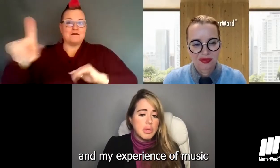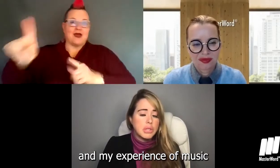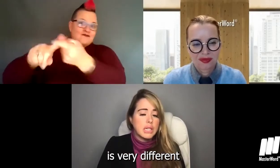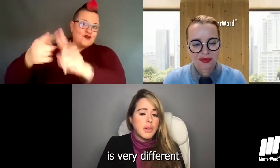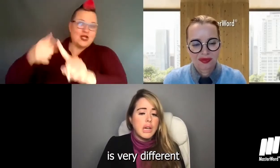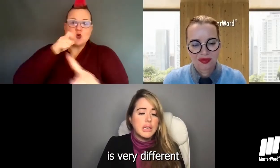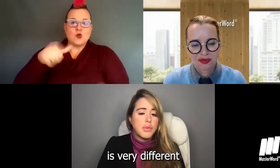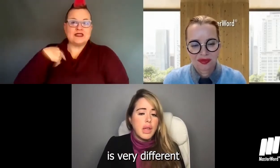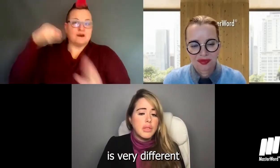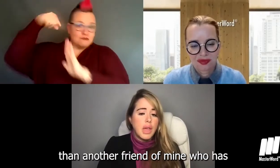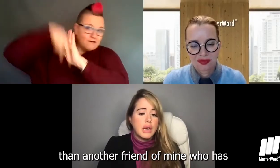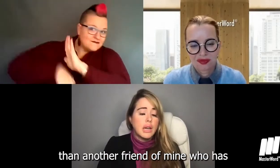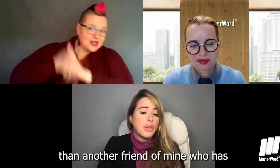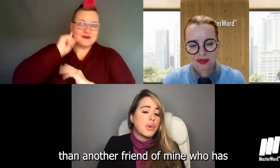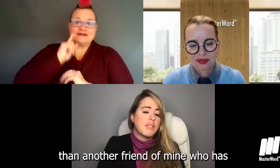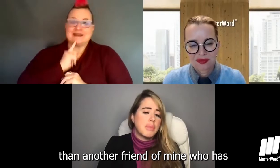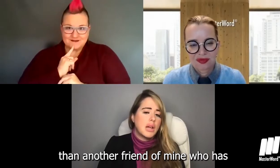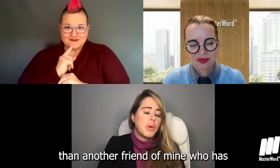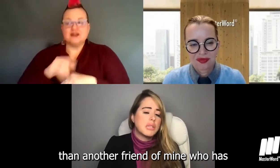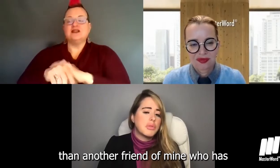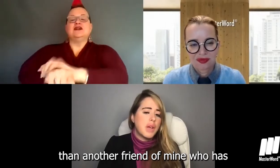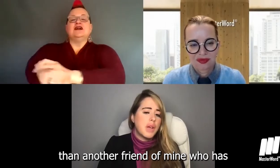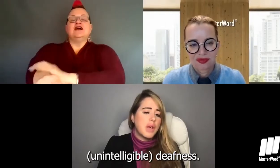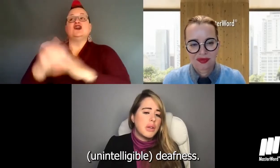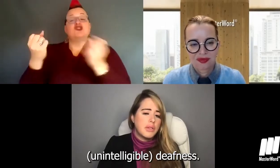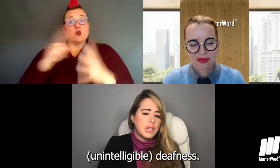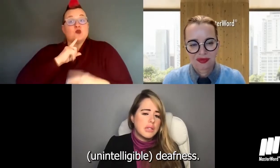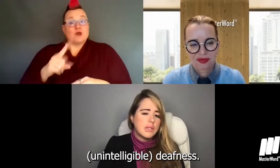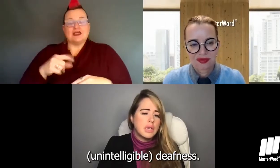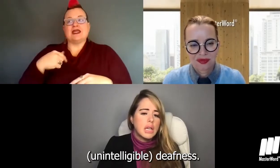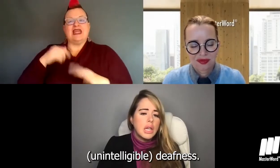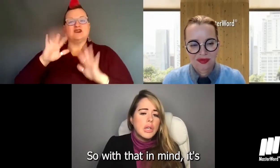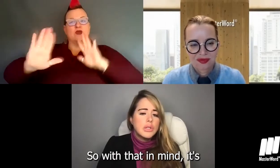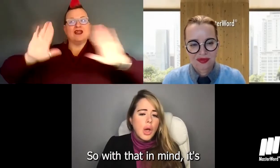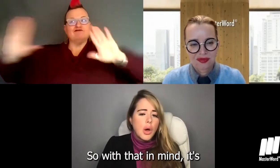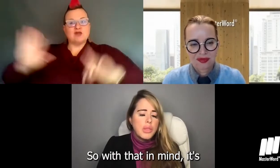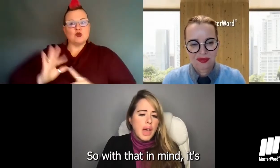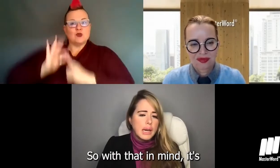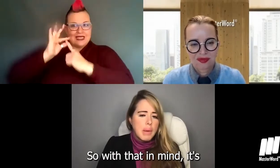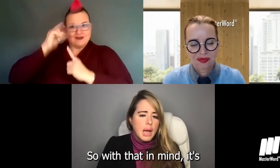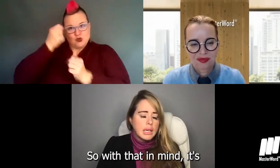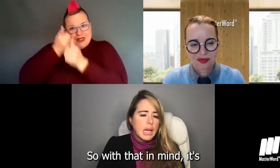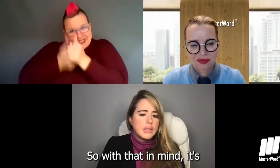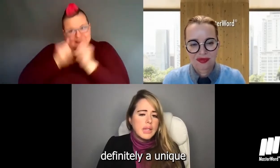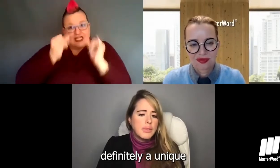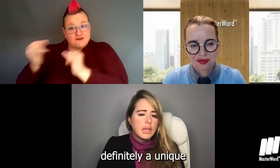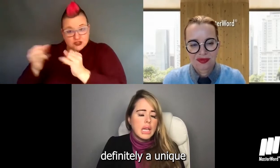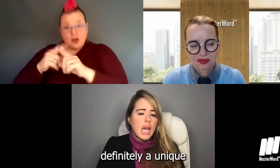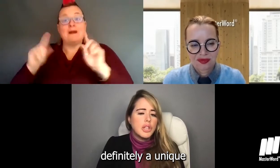music is very different than another friend of mine who has on Deaf net. So with that in mind, so it's definitely a